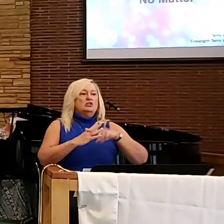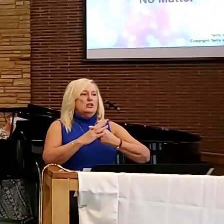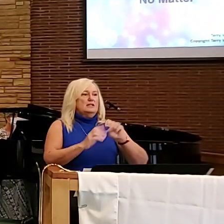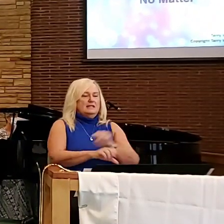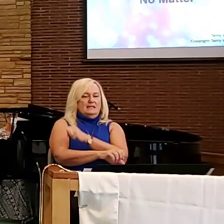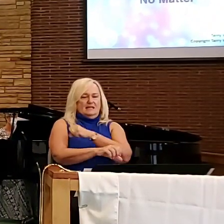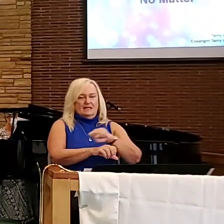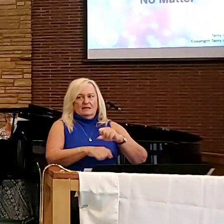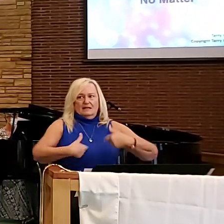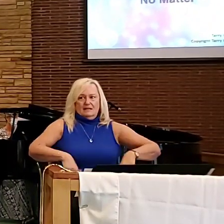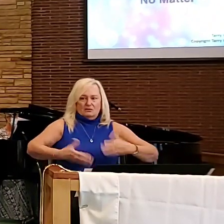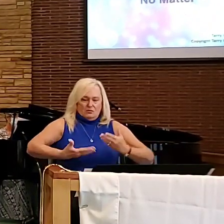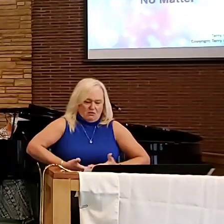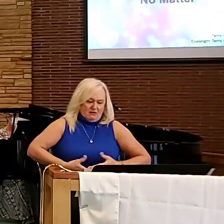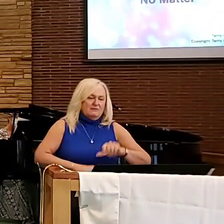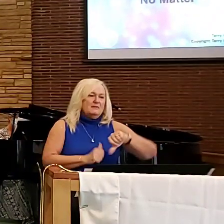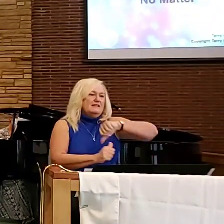us welcome one another.